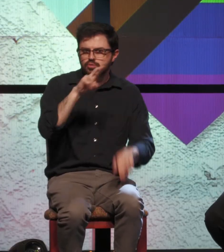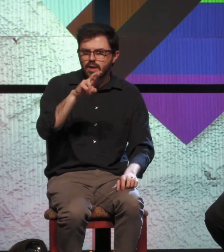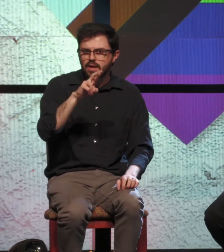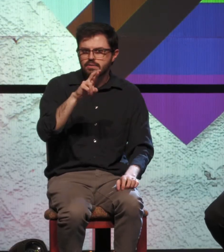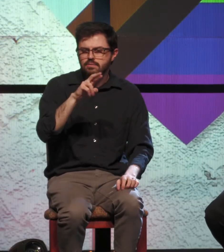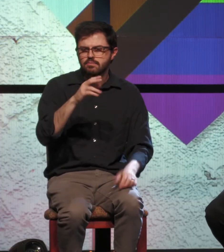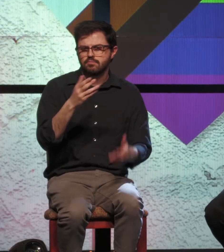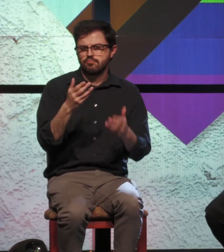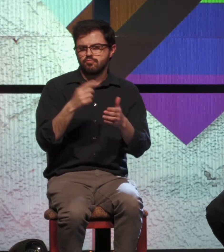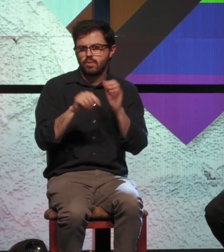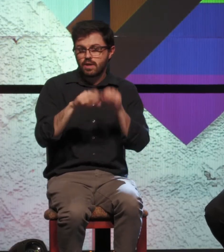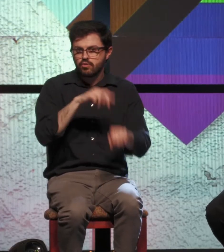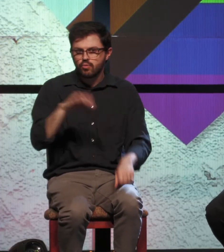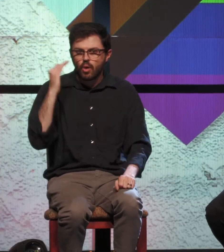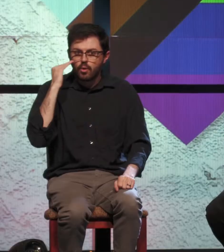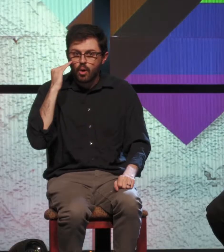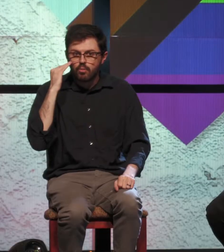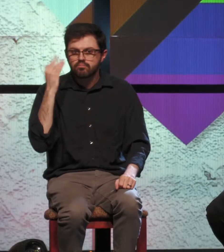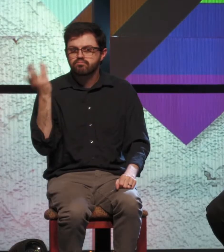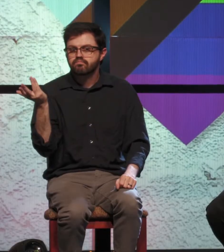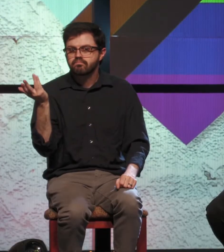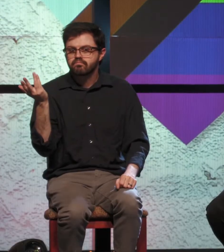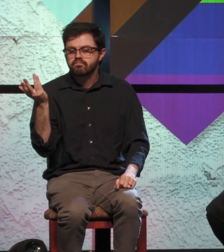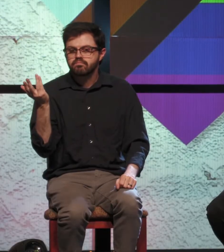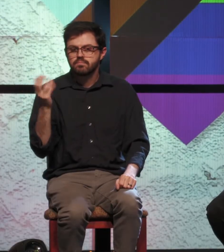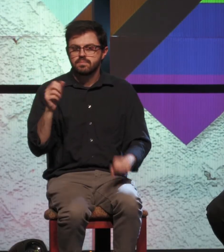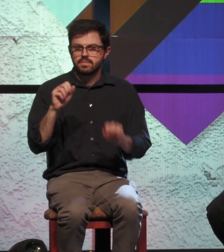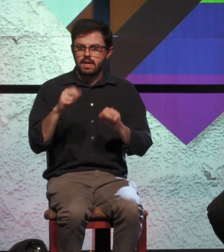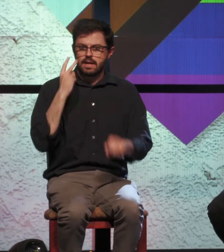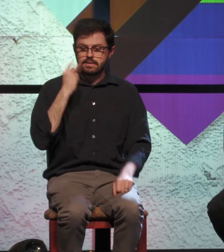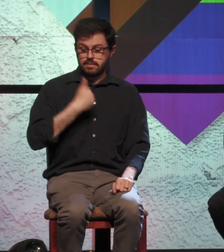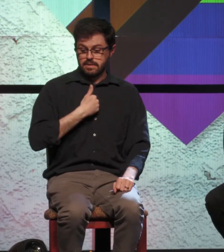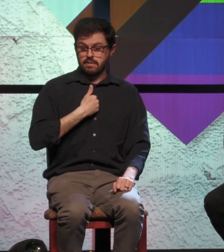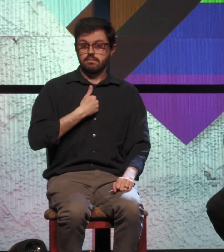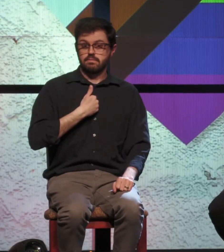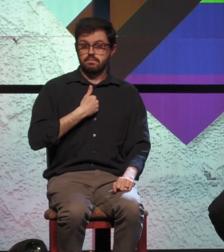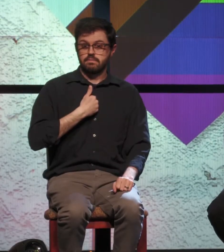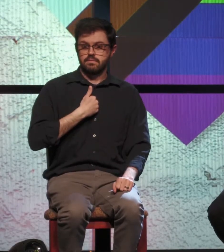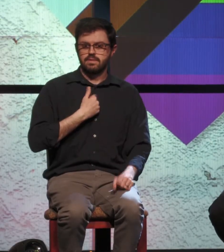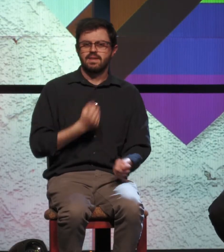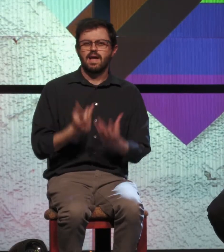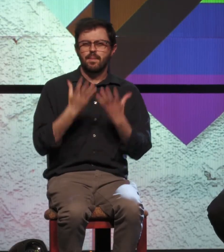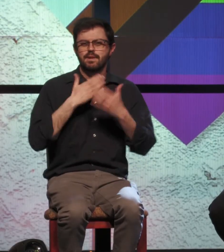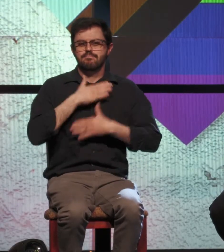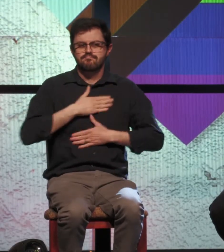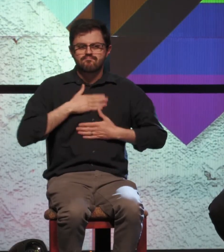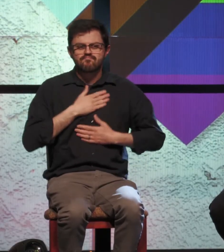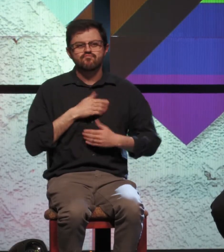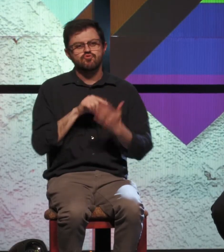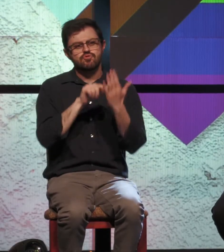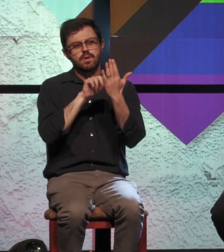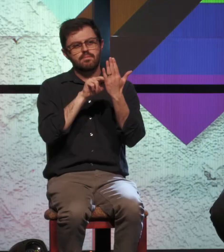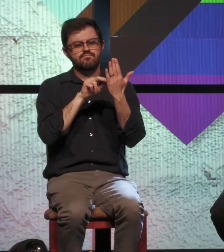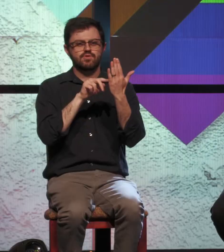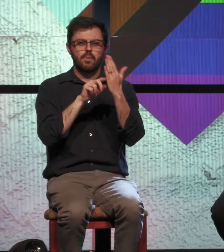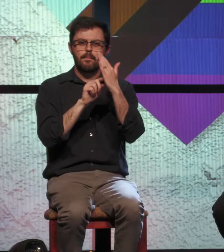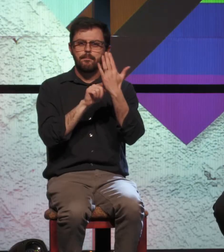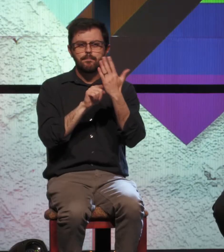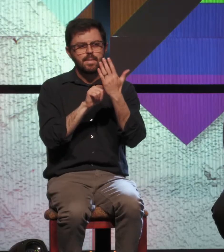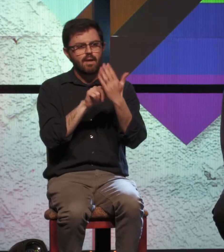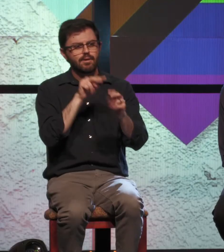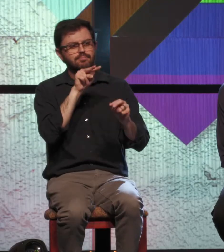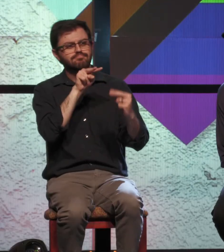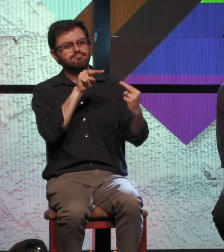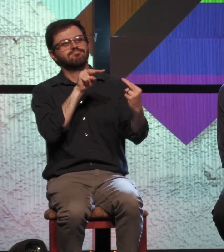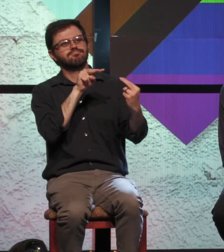Well, I can see myself. How many of y'all like to look at yourself in the mirror? Be honest. I can